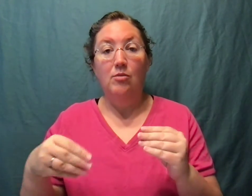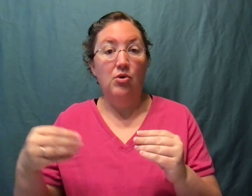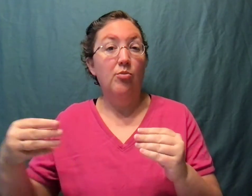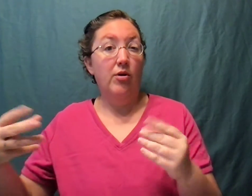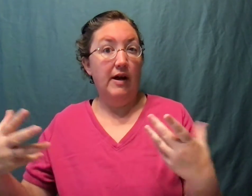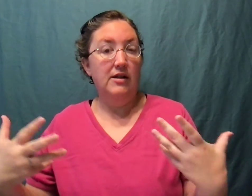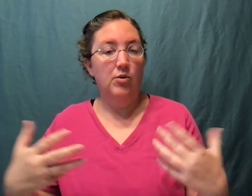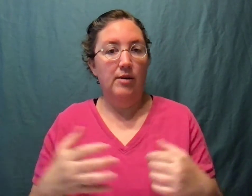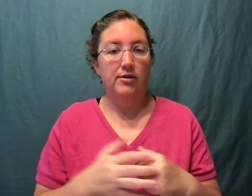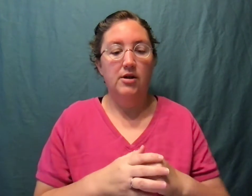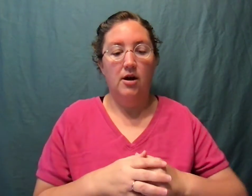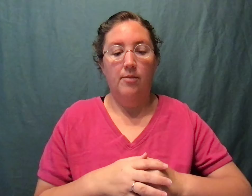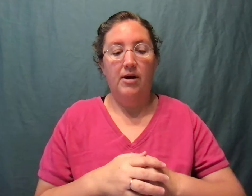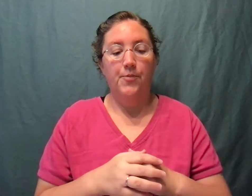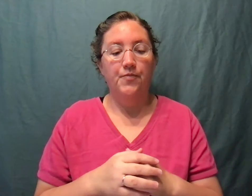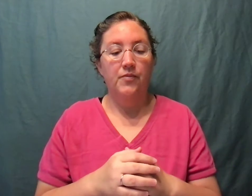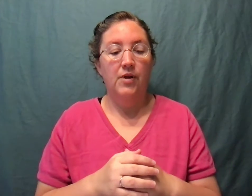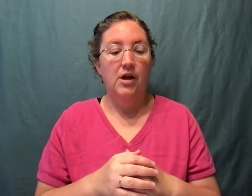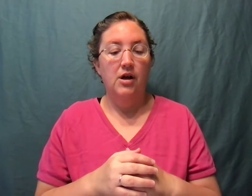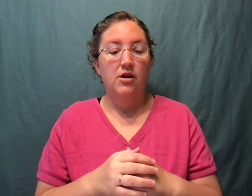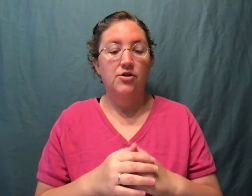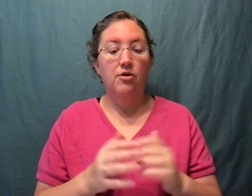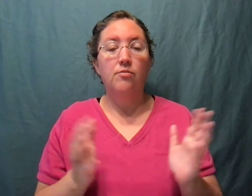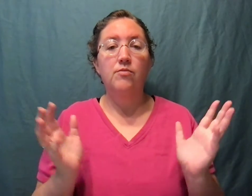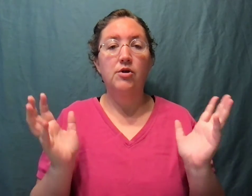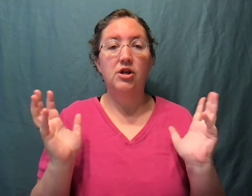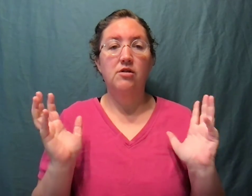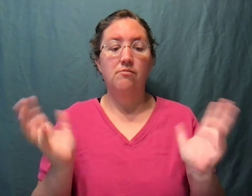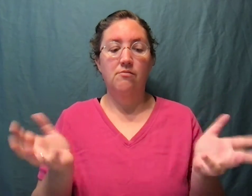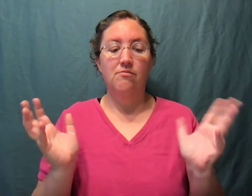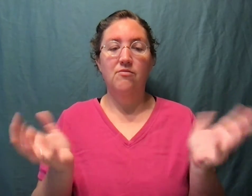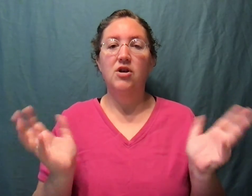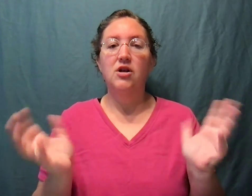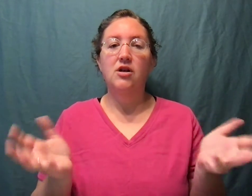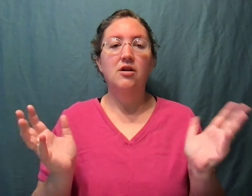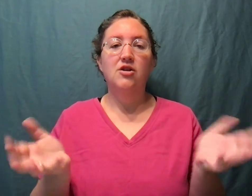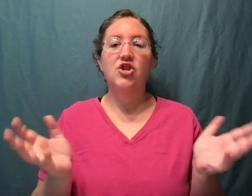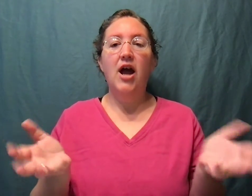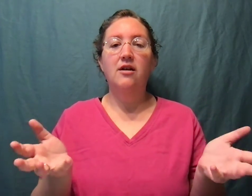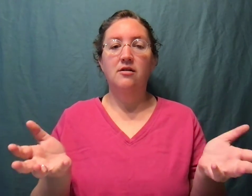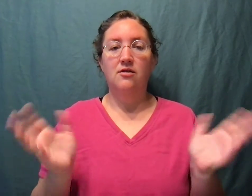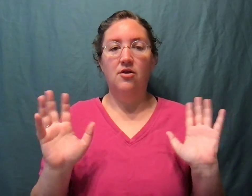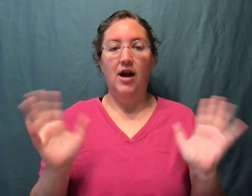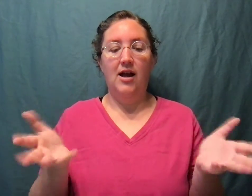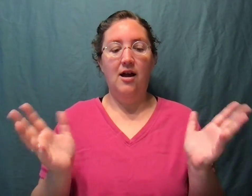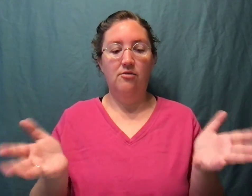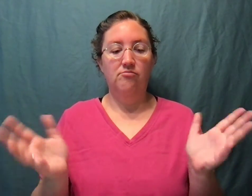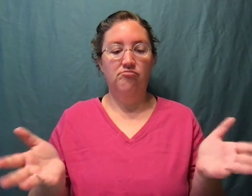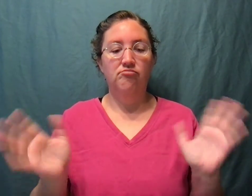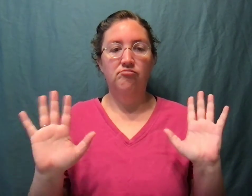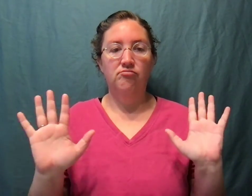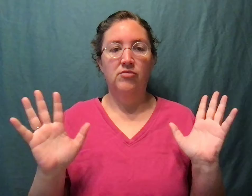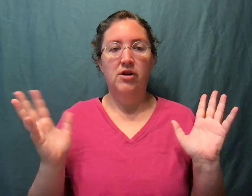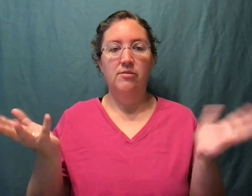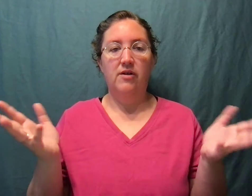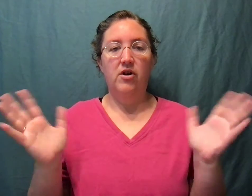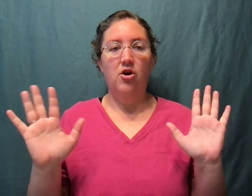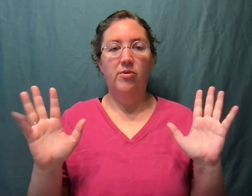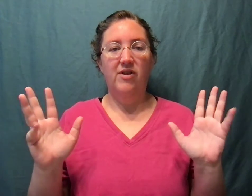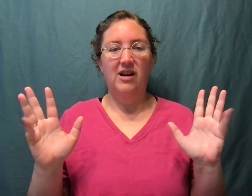and more things that we're able to talk about. So you can chat or hang out. Kind of an open, I'm going